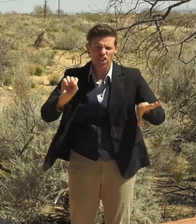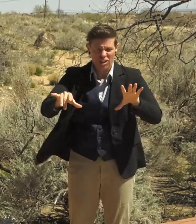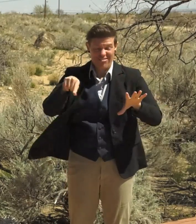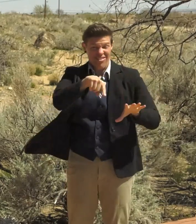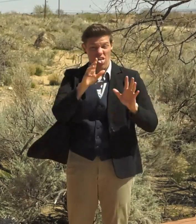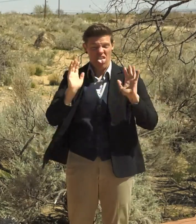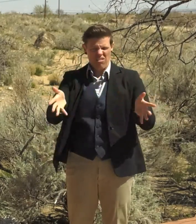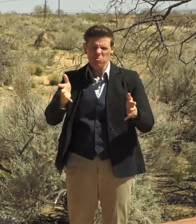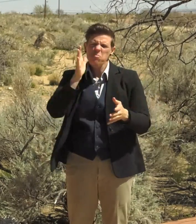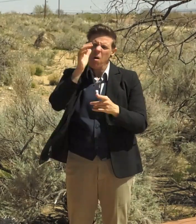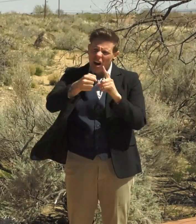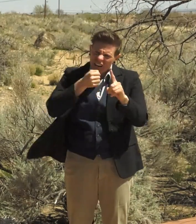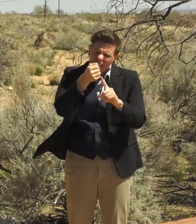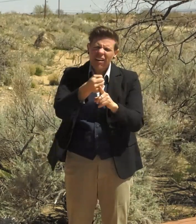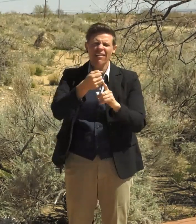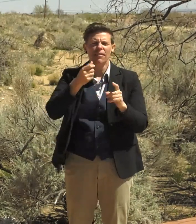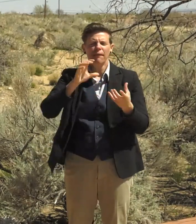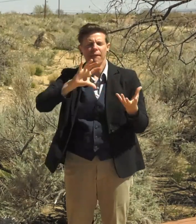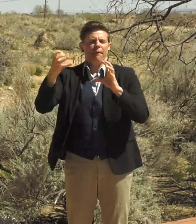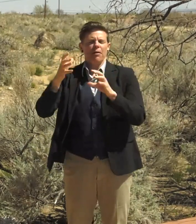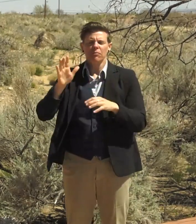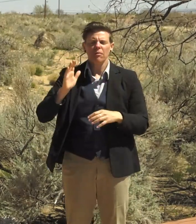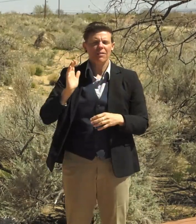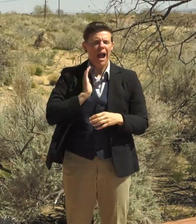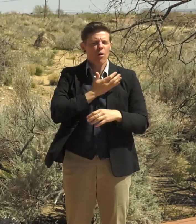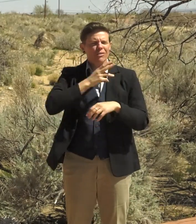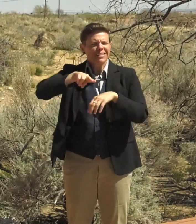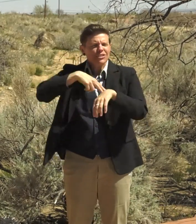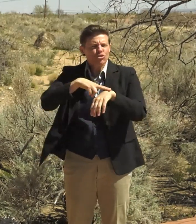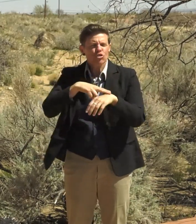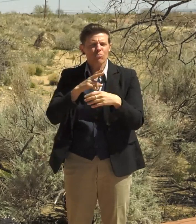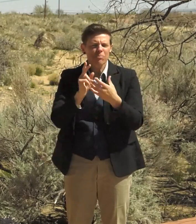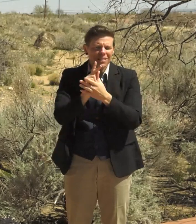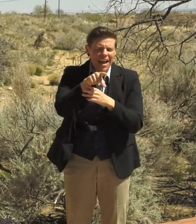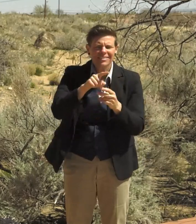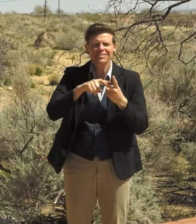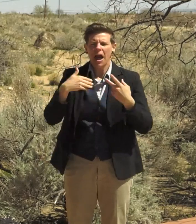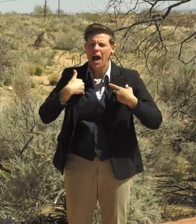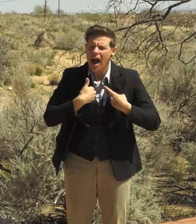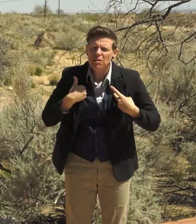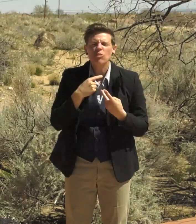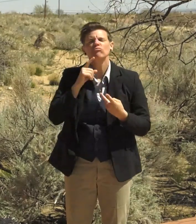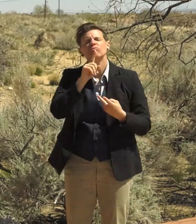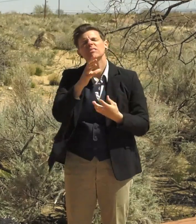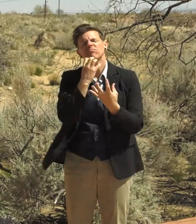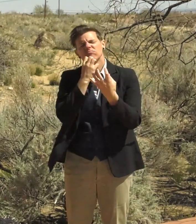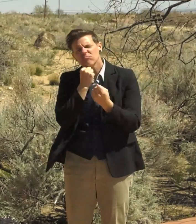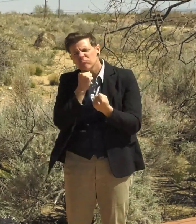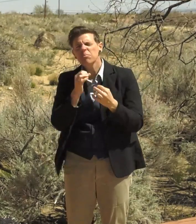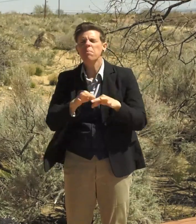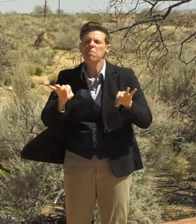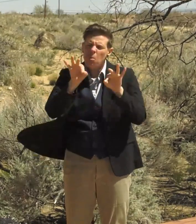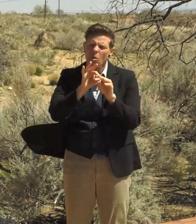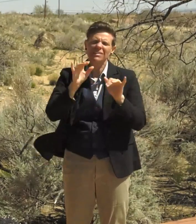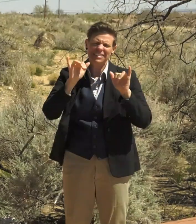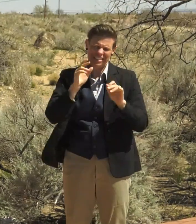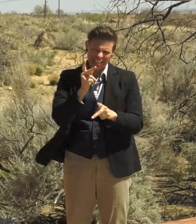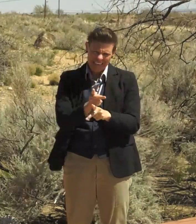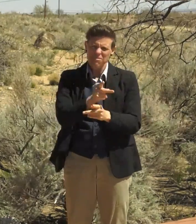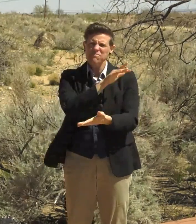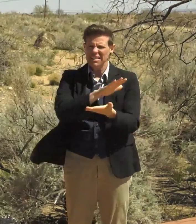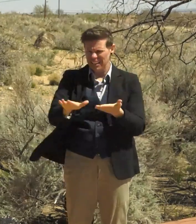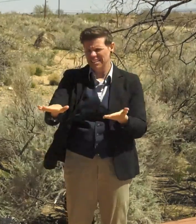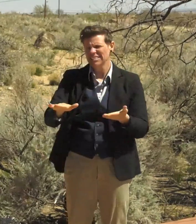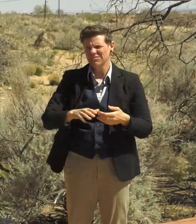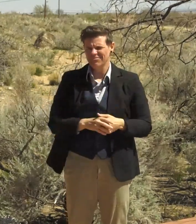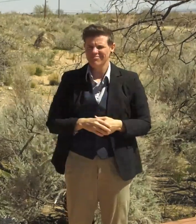really important that we keep these areas clean. In addition to that, there's a lot of people who I am glad are exploring